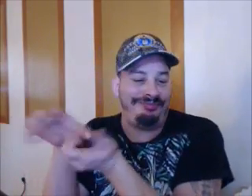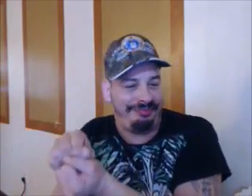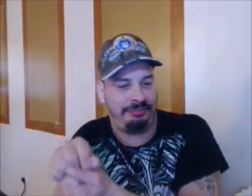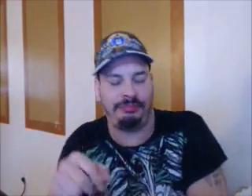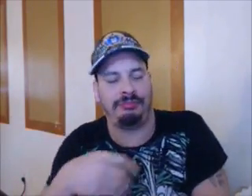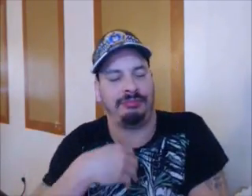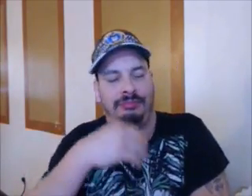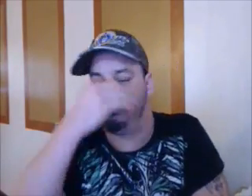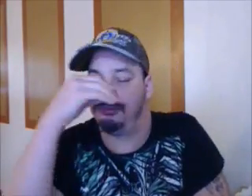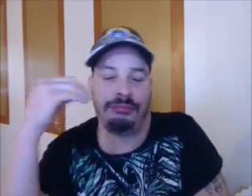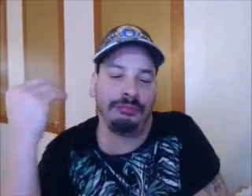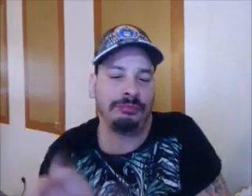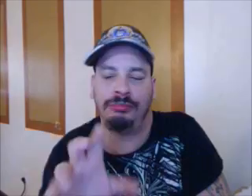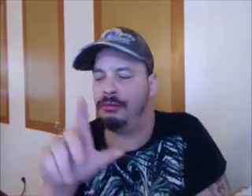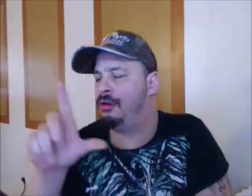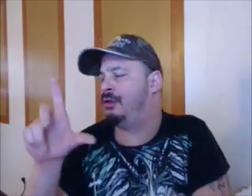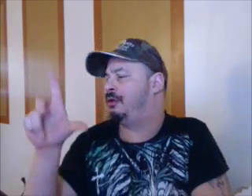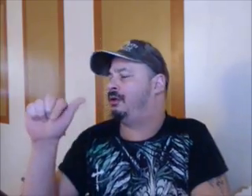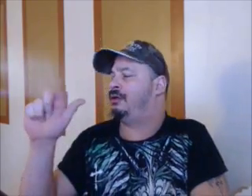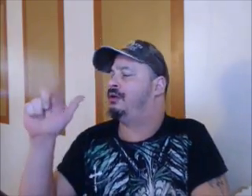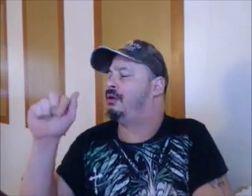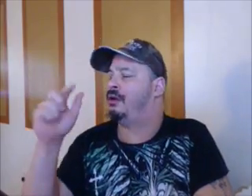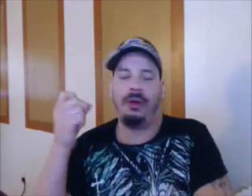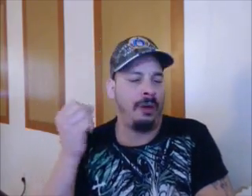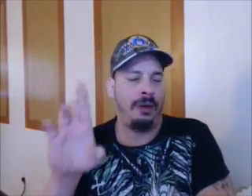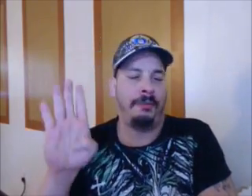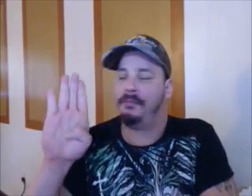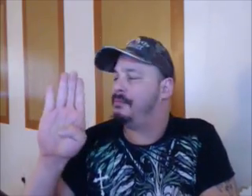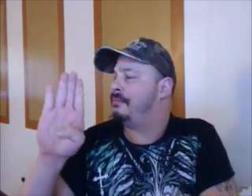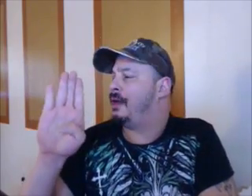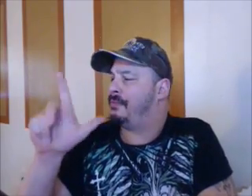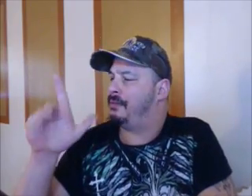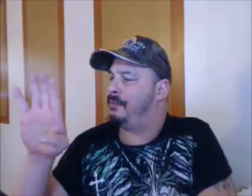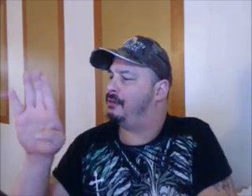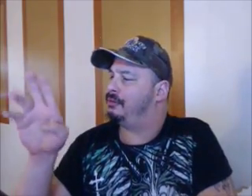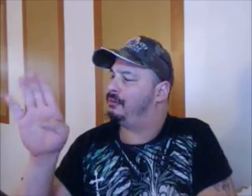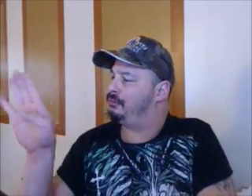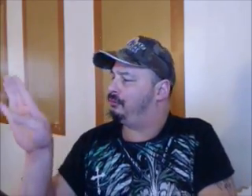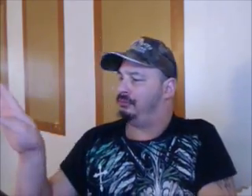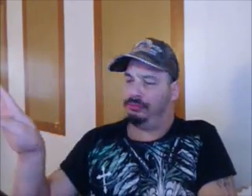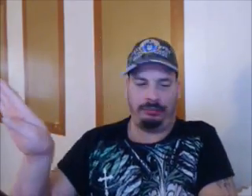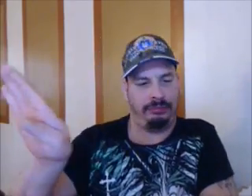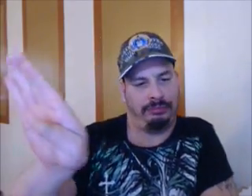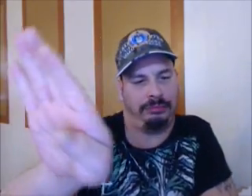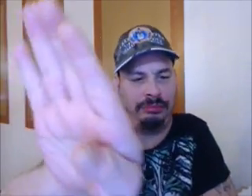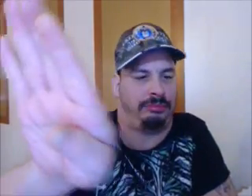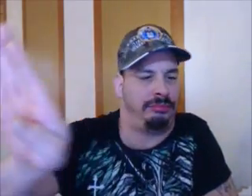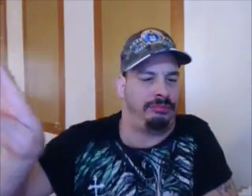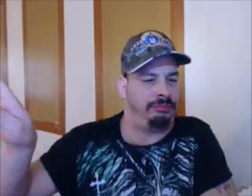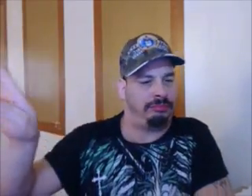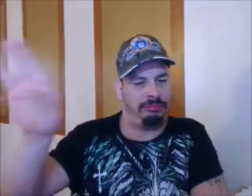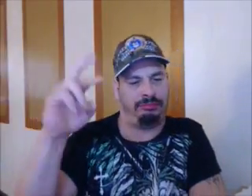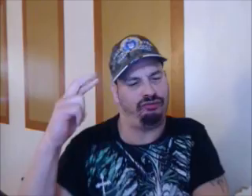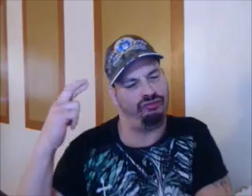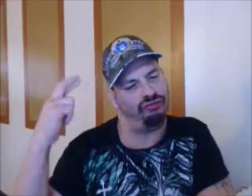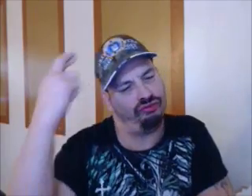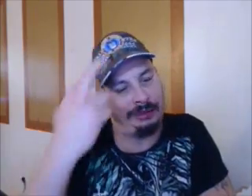Whether the sense of peace and security among members of the public will be undermined or jeopardized by the release of the accused.